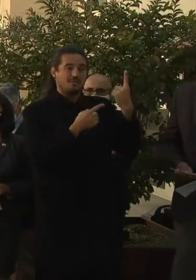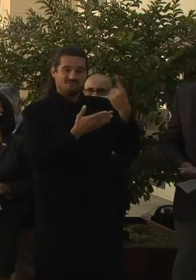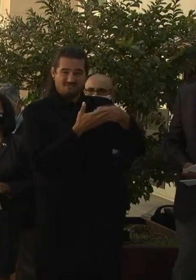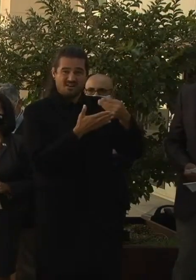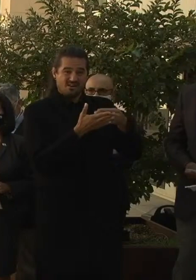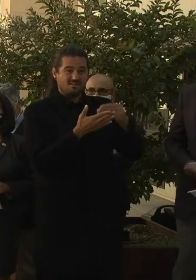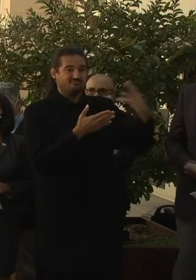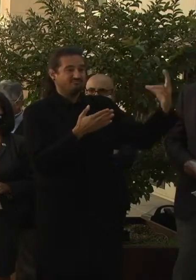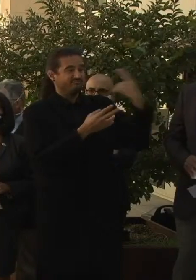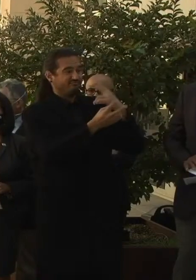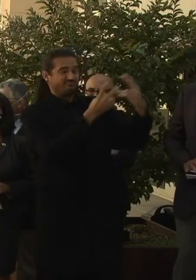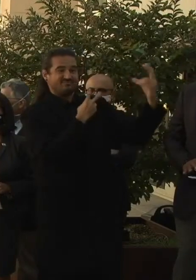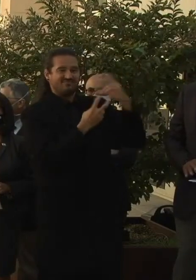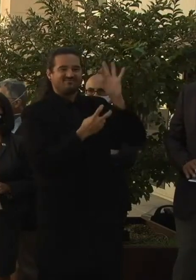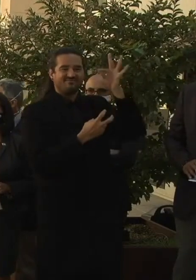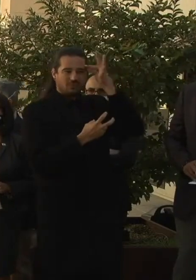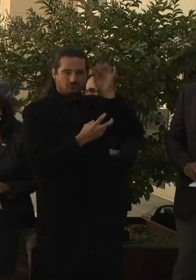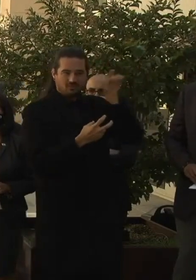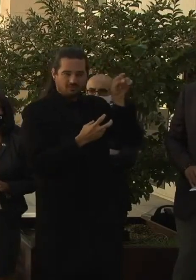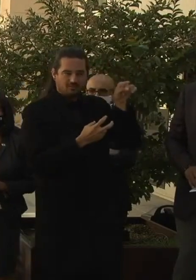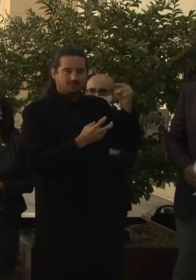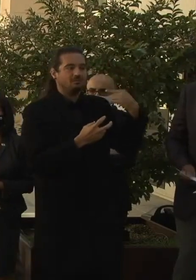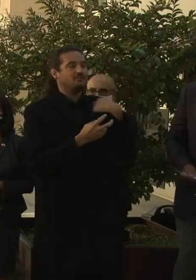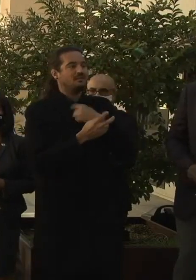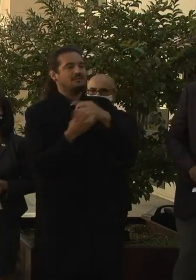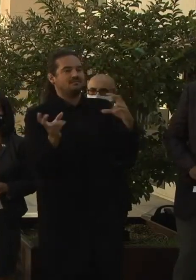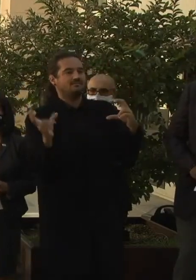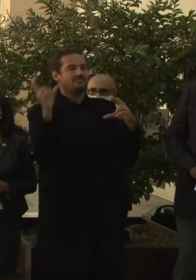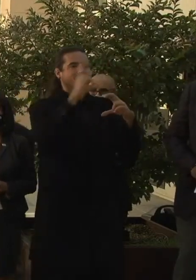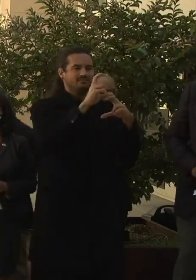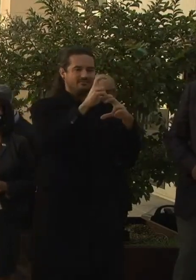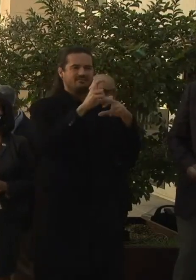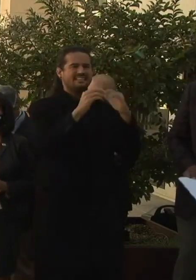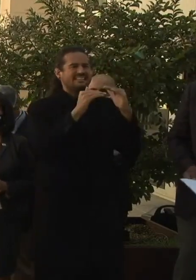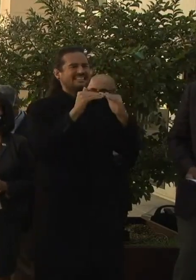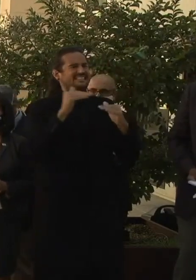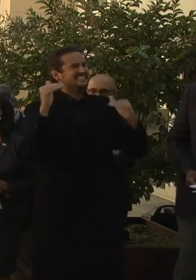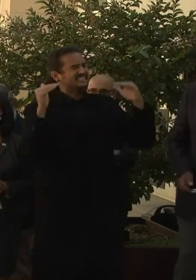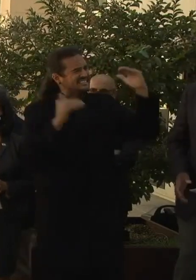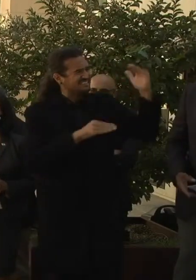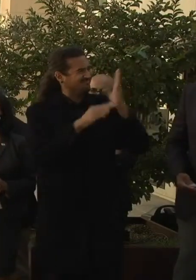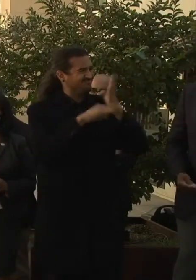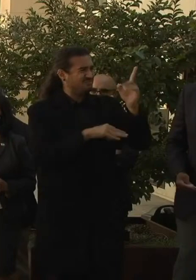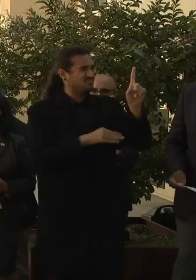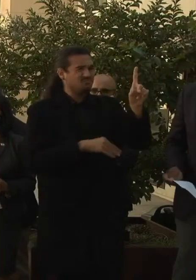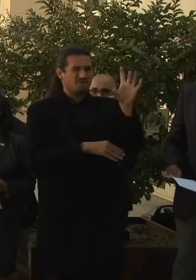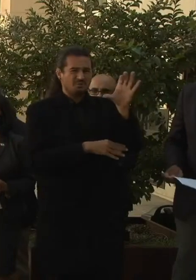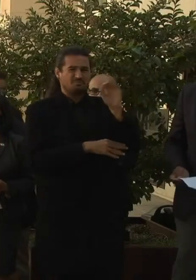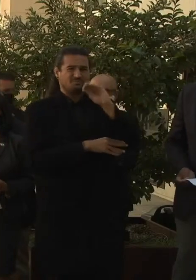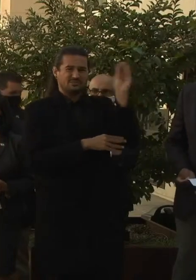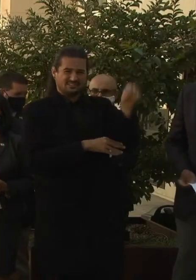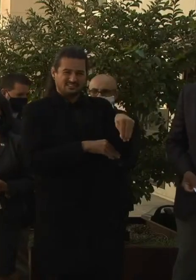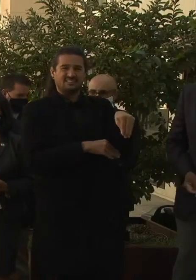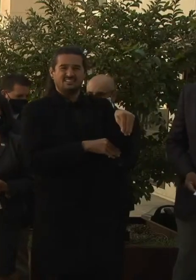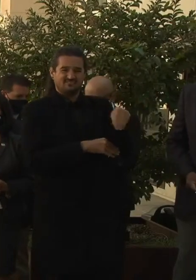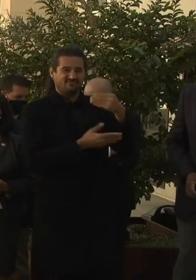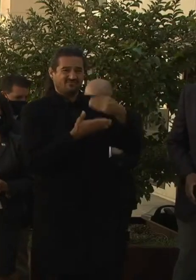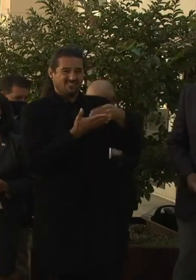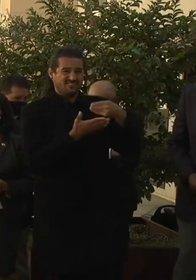exceeded that with 100% of the first round funding being obligated and or